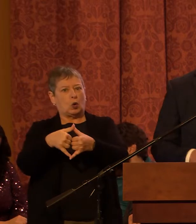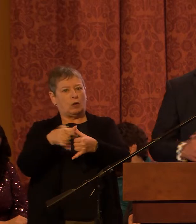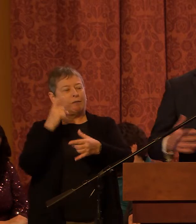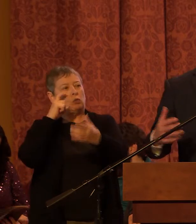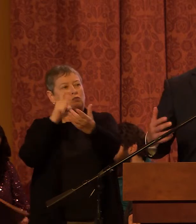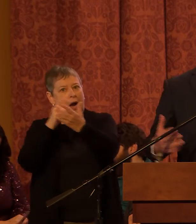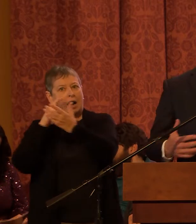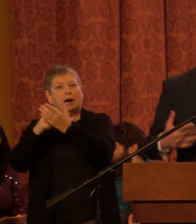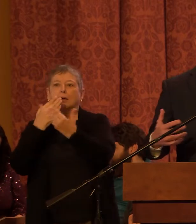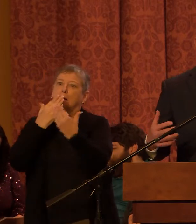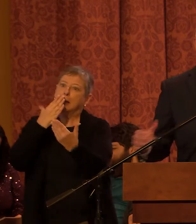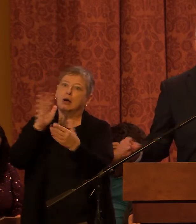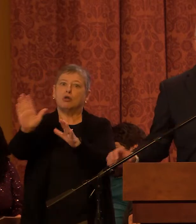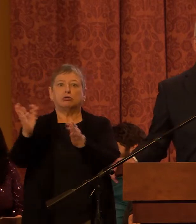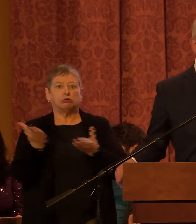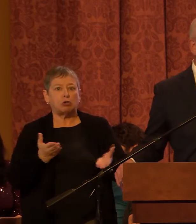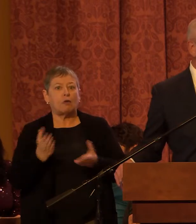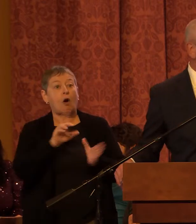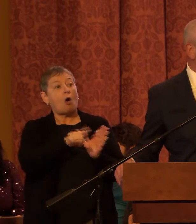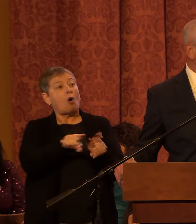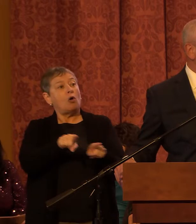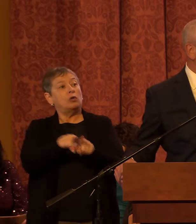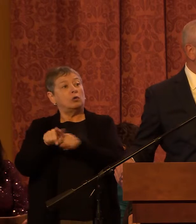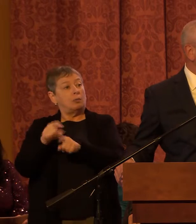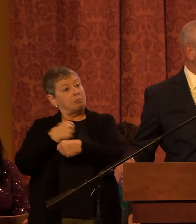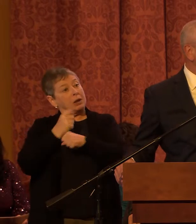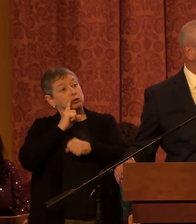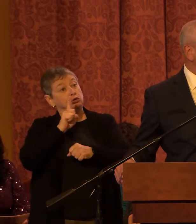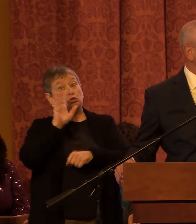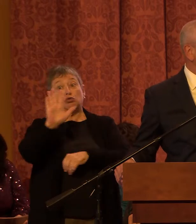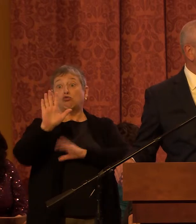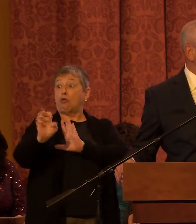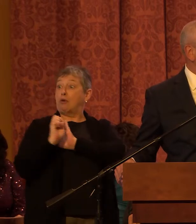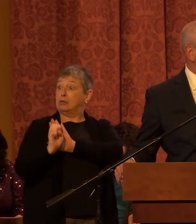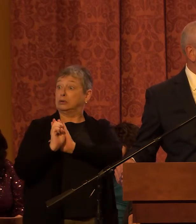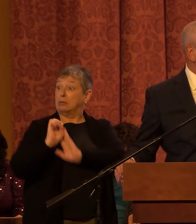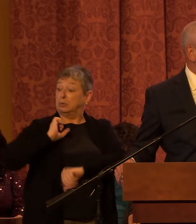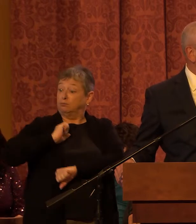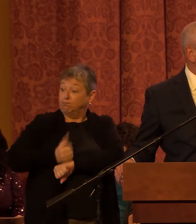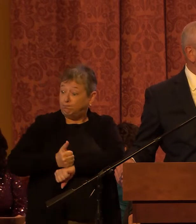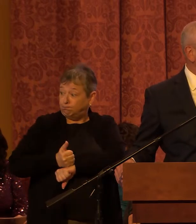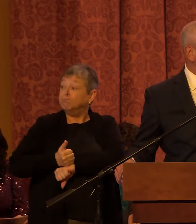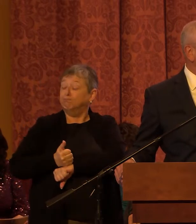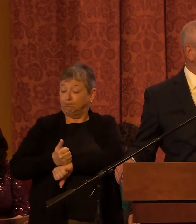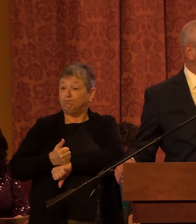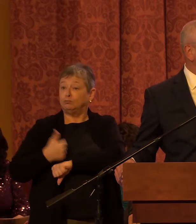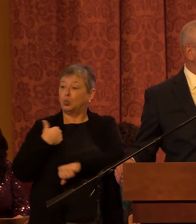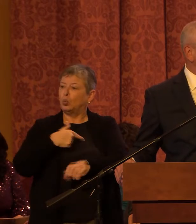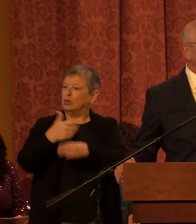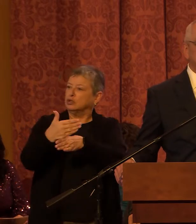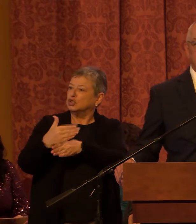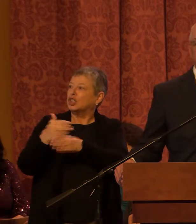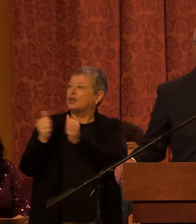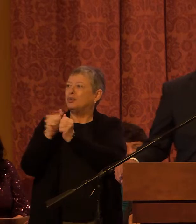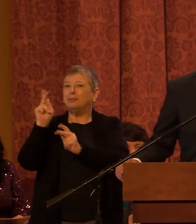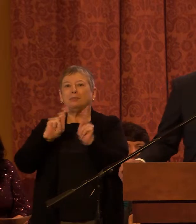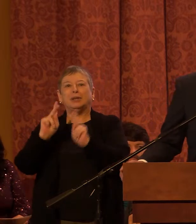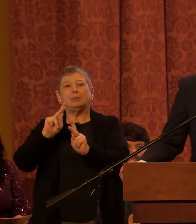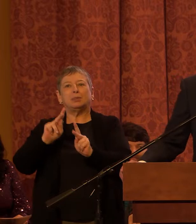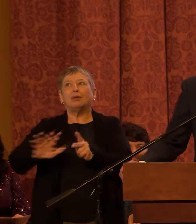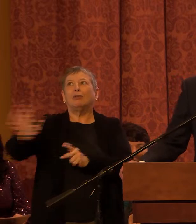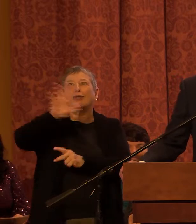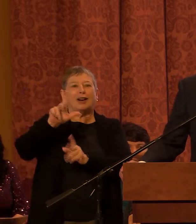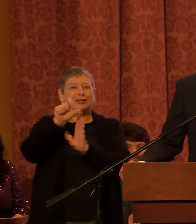also to make sure that the example you set is one that is shared with more people around the state so that they too can